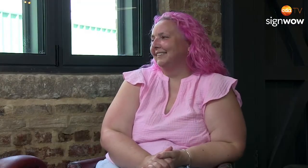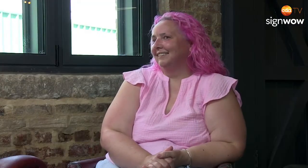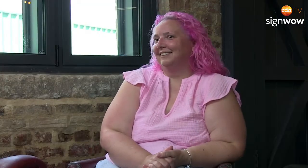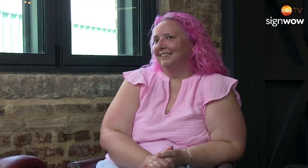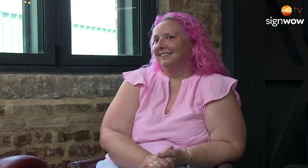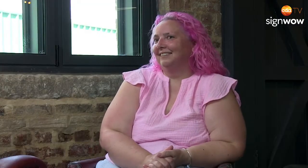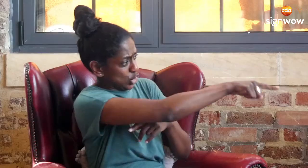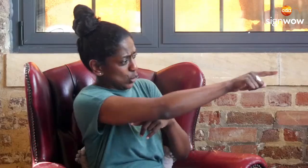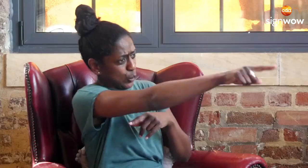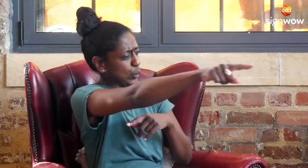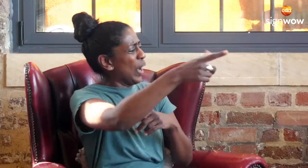Oh, wow.